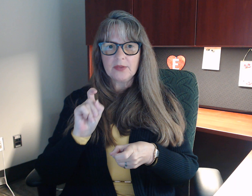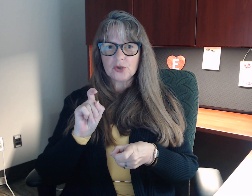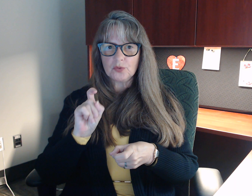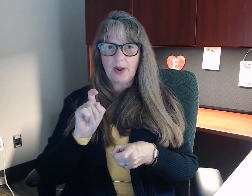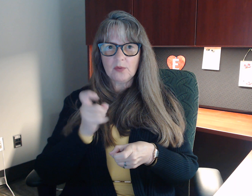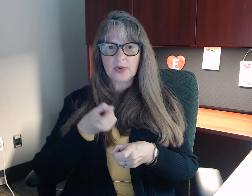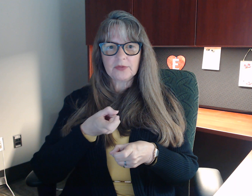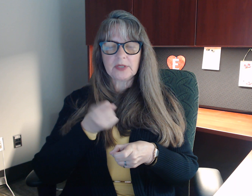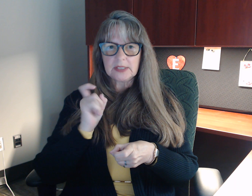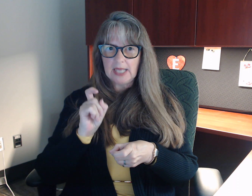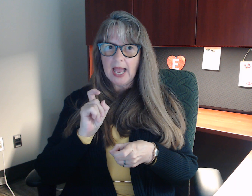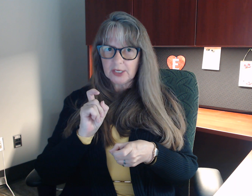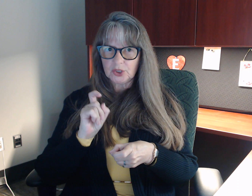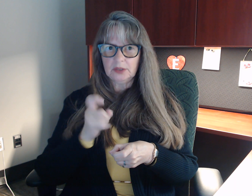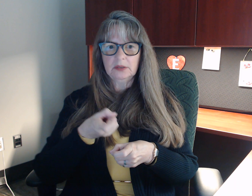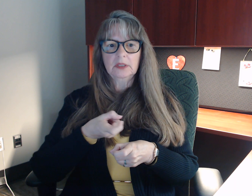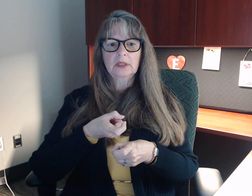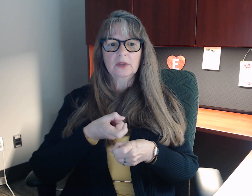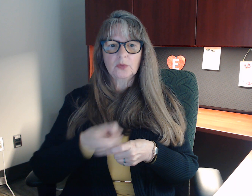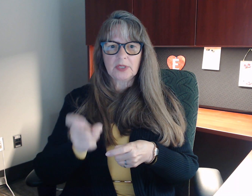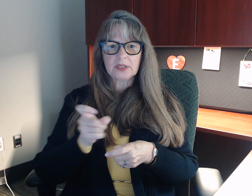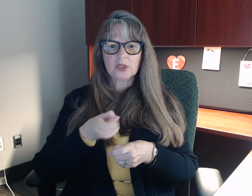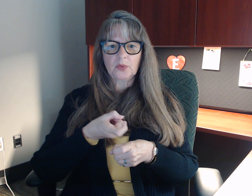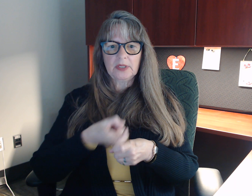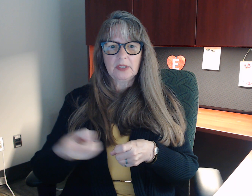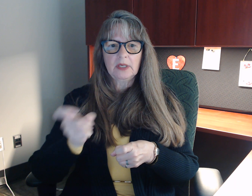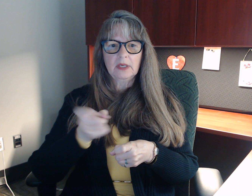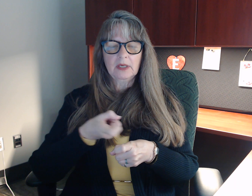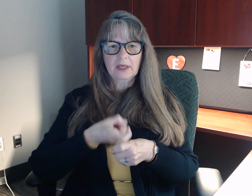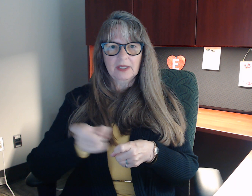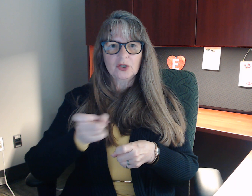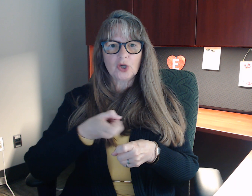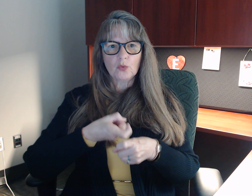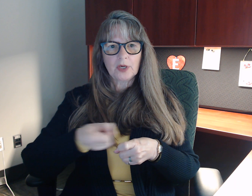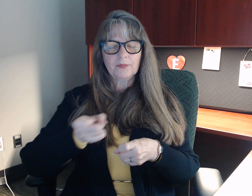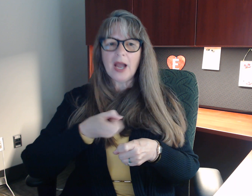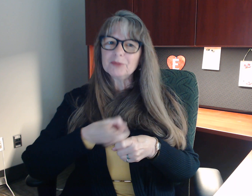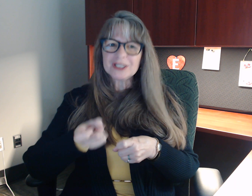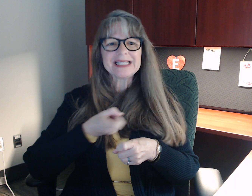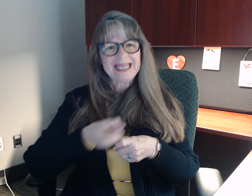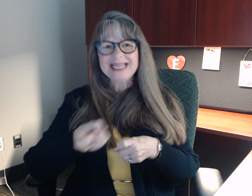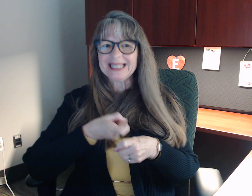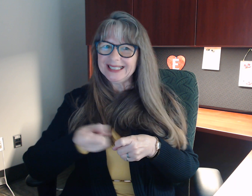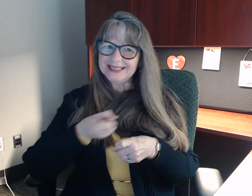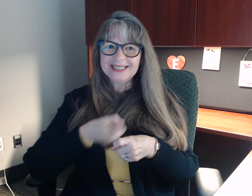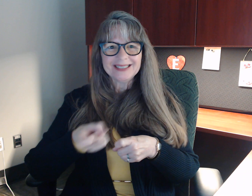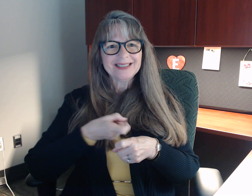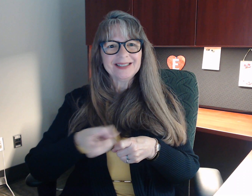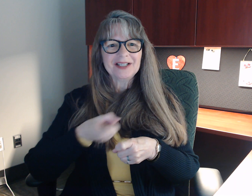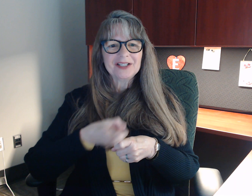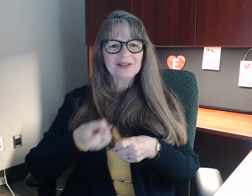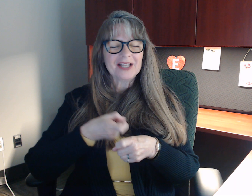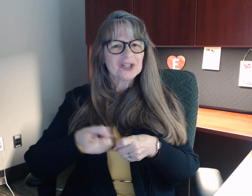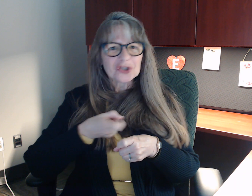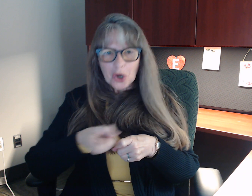you write with does the action. So it does this one. Joke. I'm just teasing. That's a